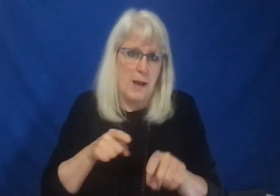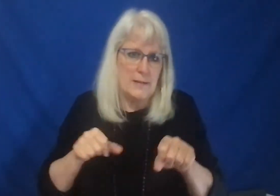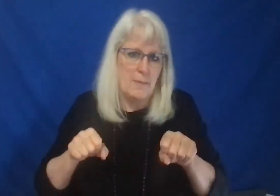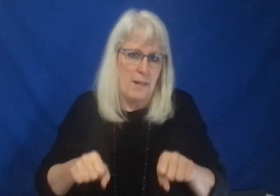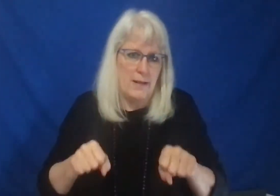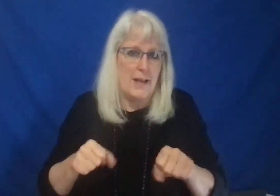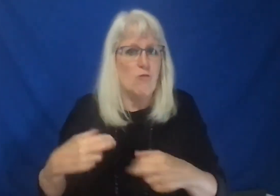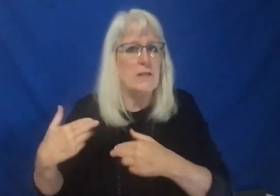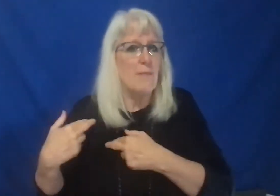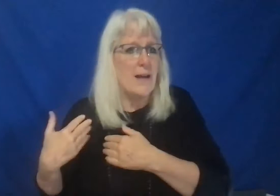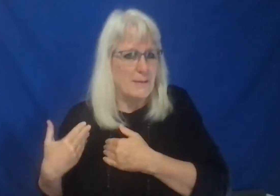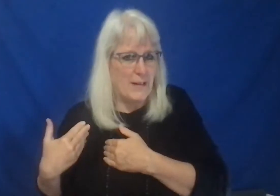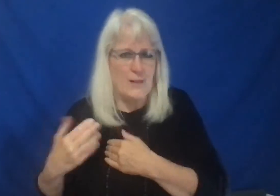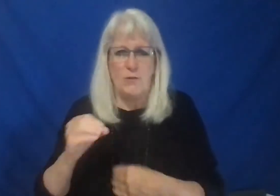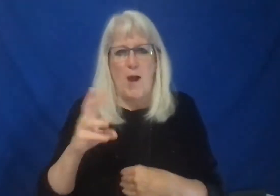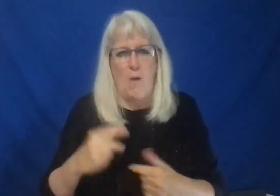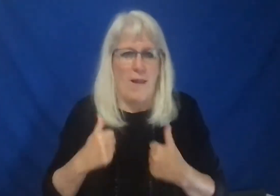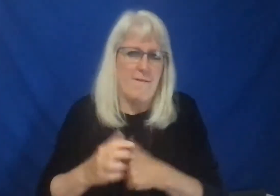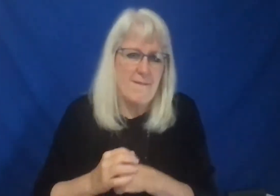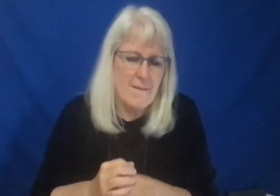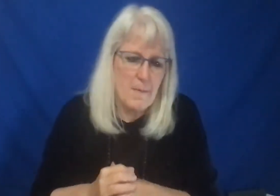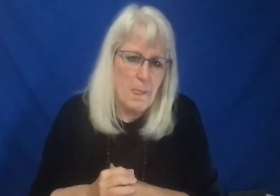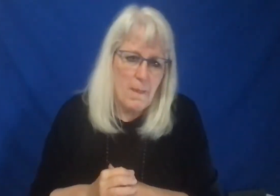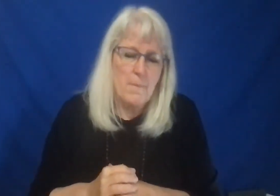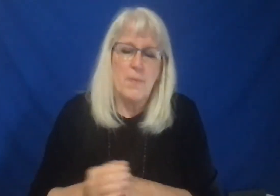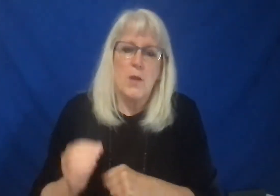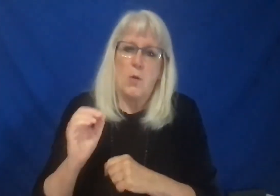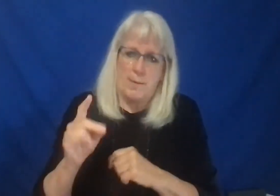life. Now, this also teaches me that